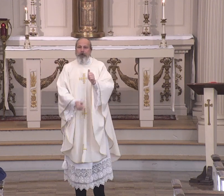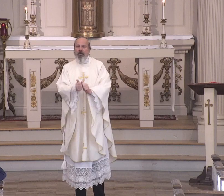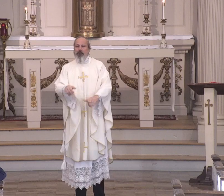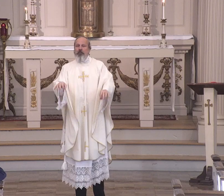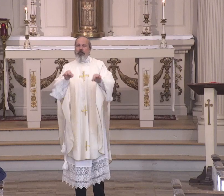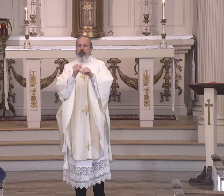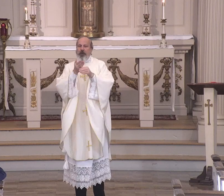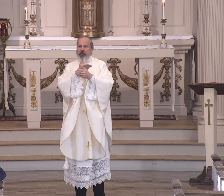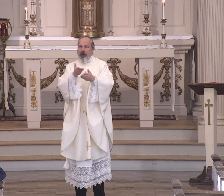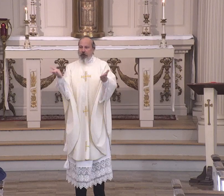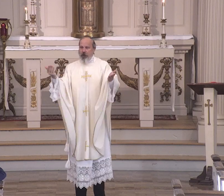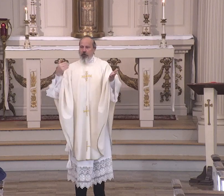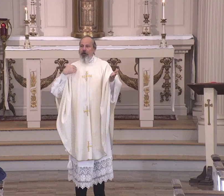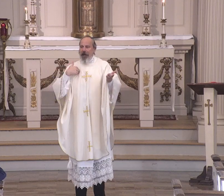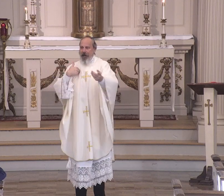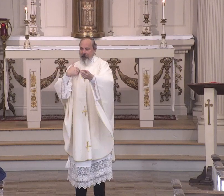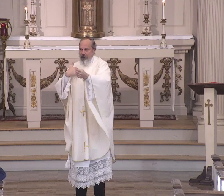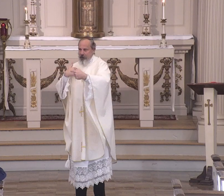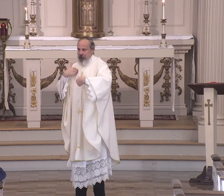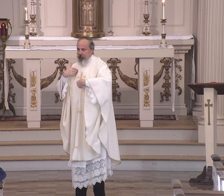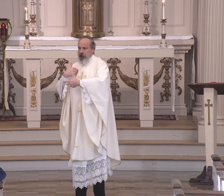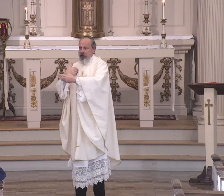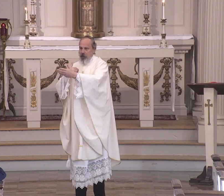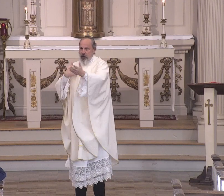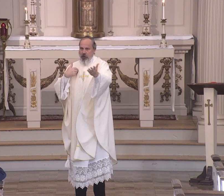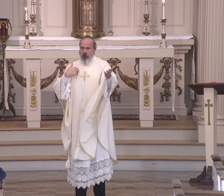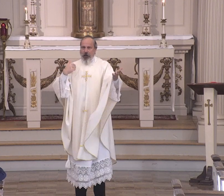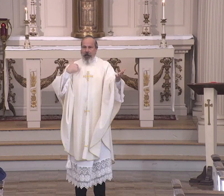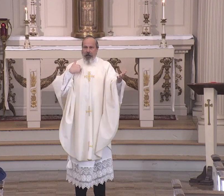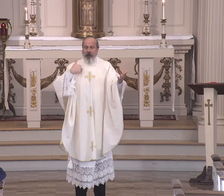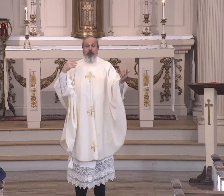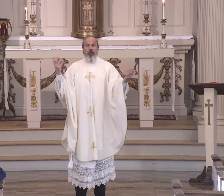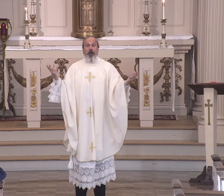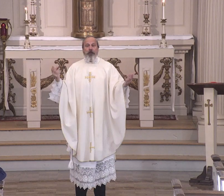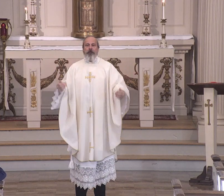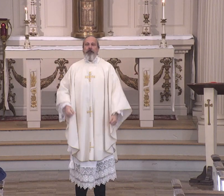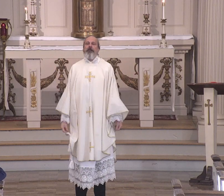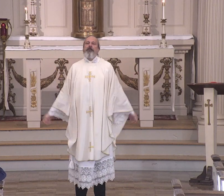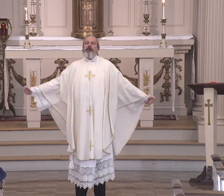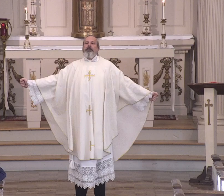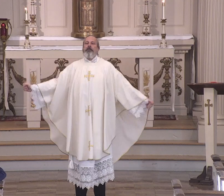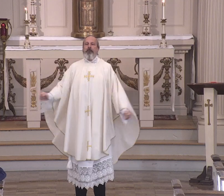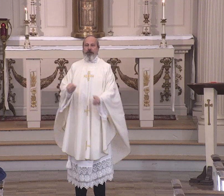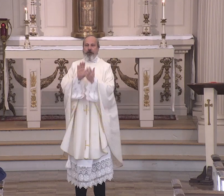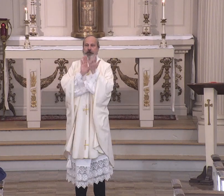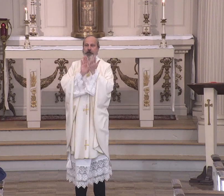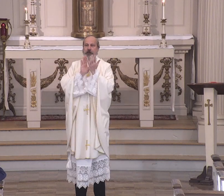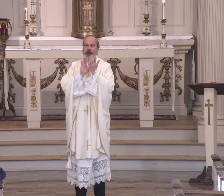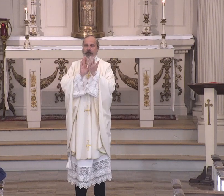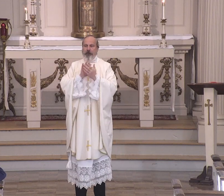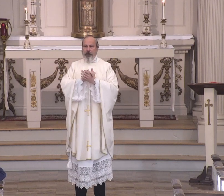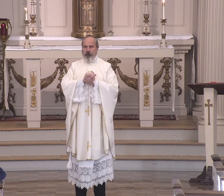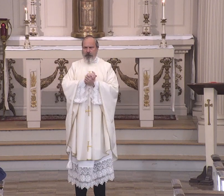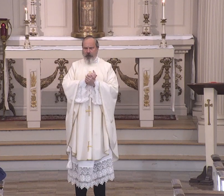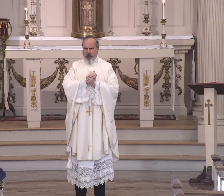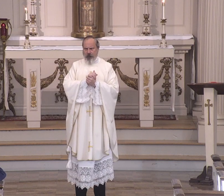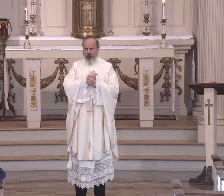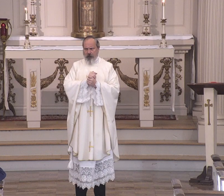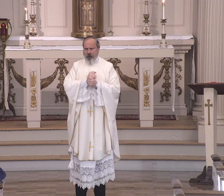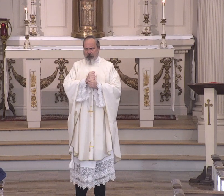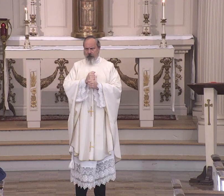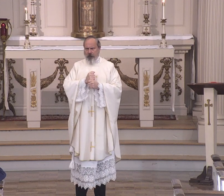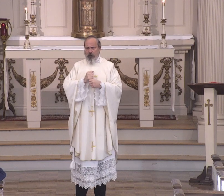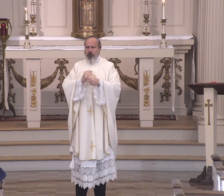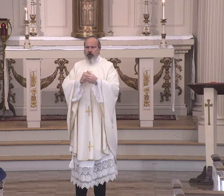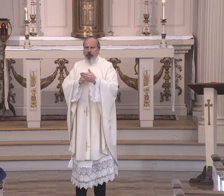what we should do, what we should say. the most important thing for